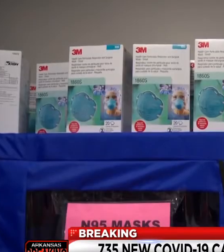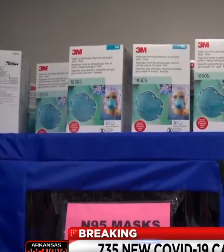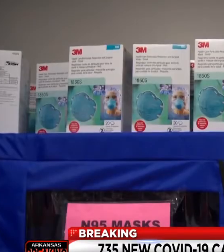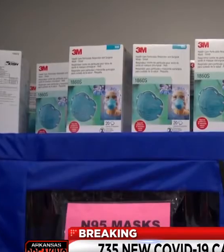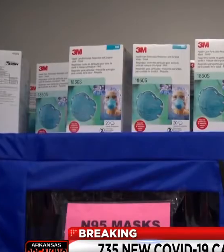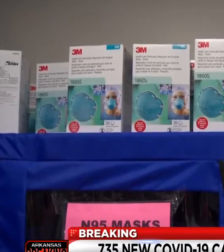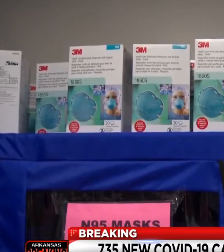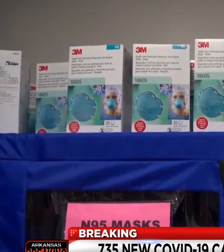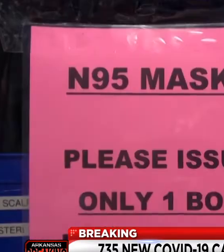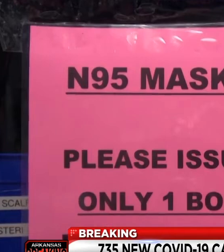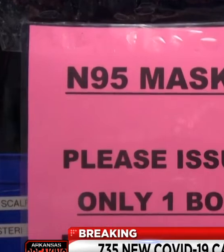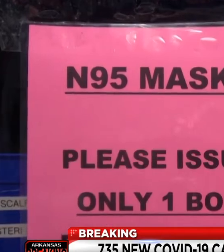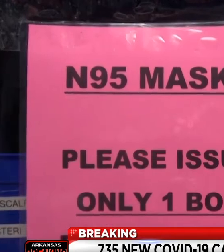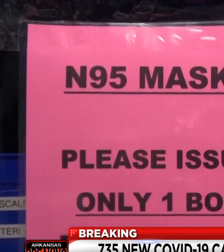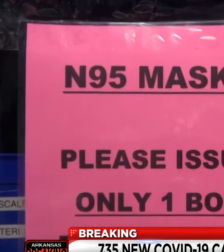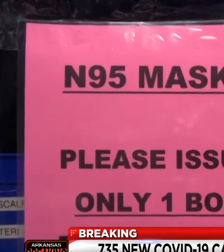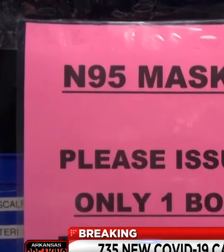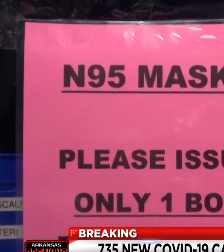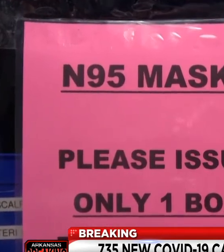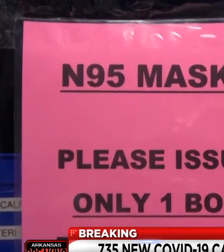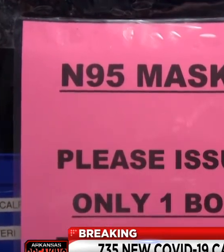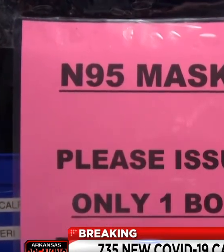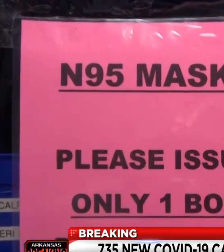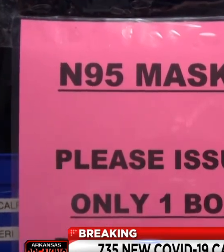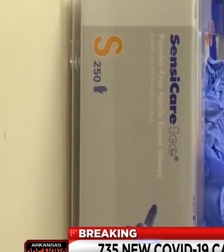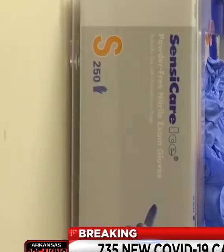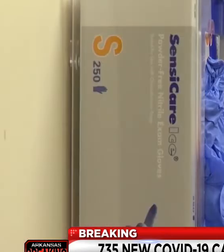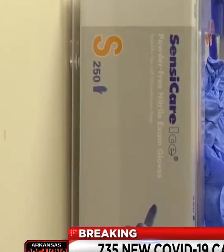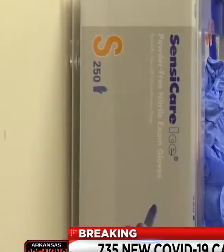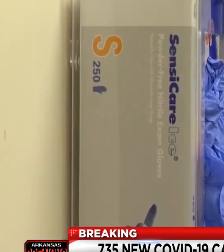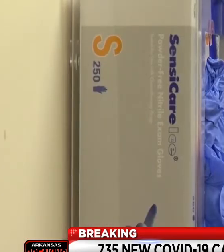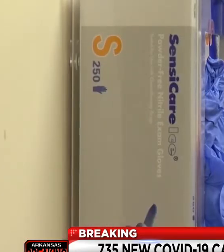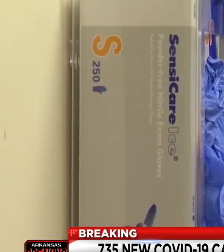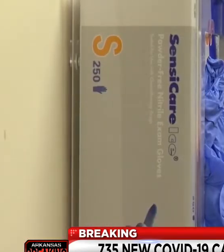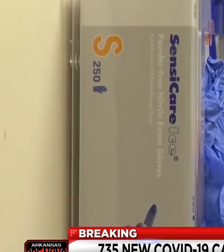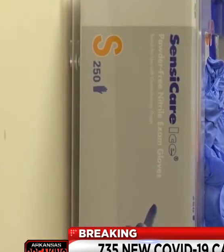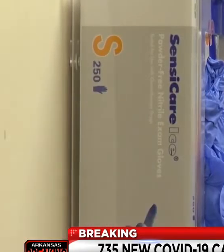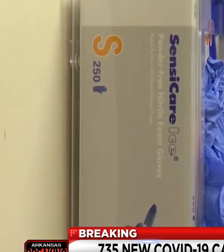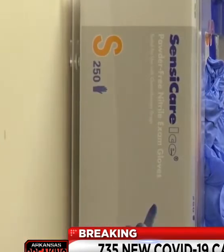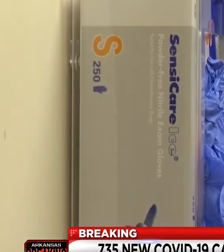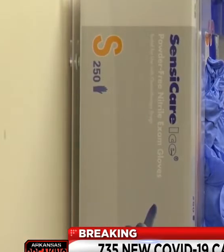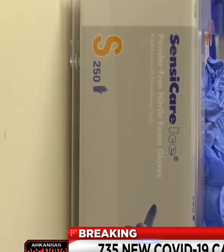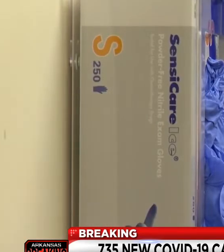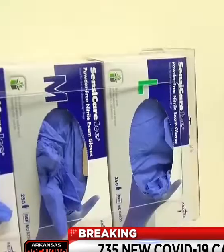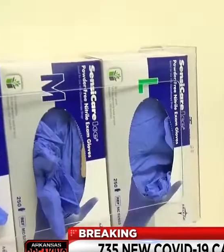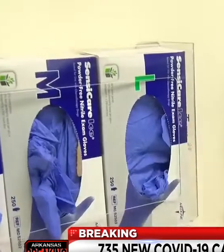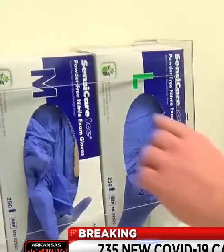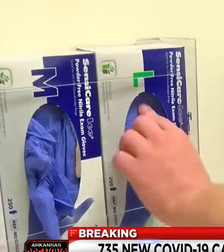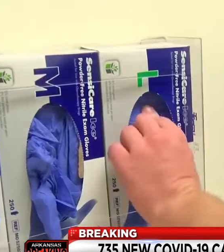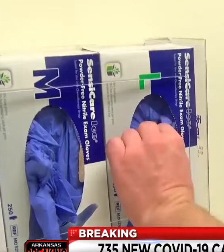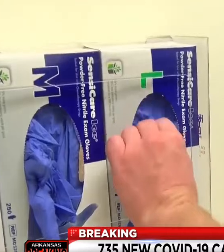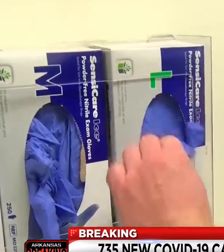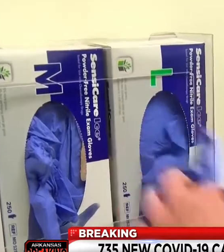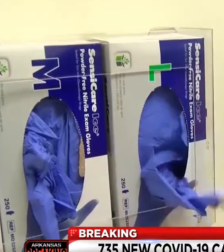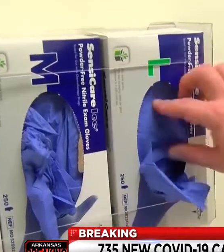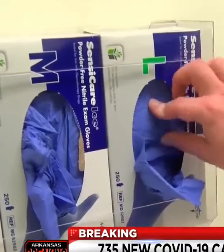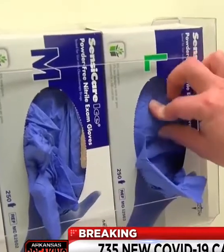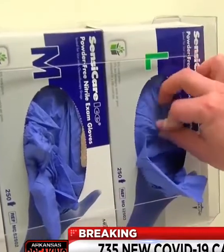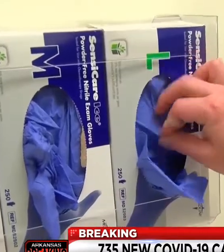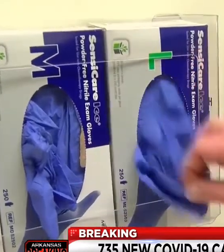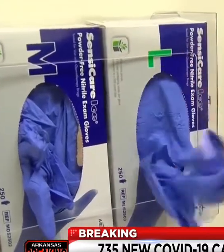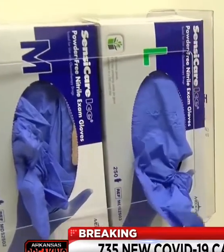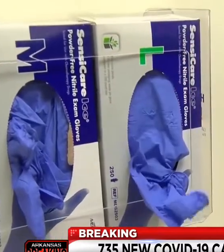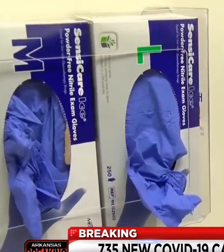It's for educators and teachers to call this hotline if you have questions. If you don't have that number, I'll give it to